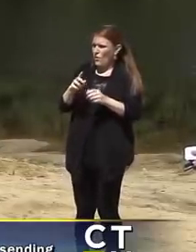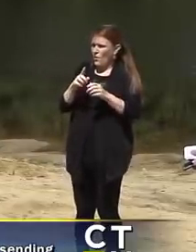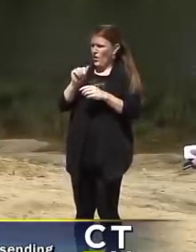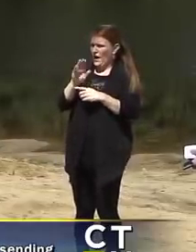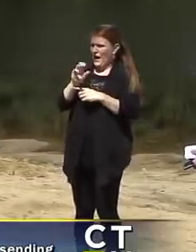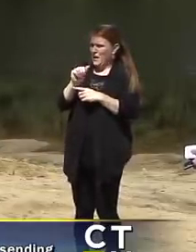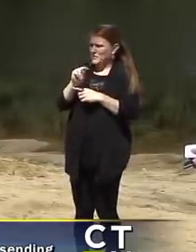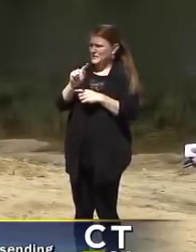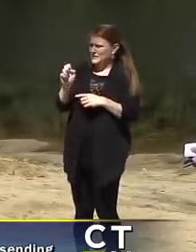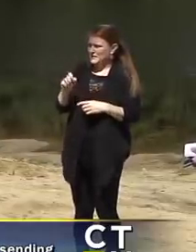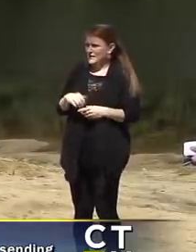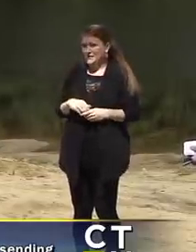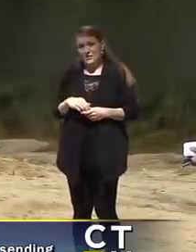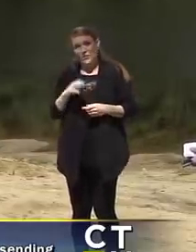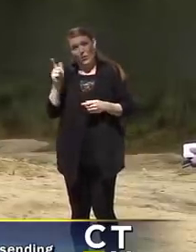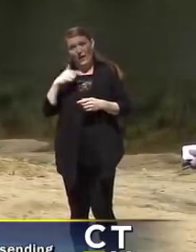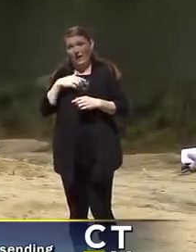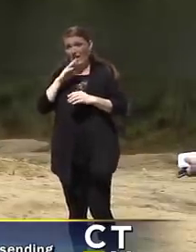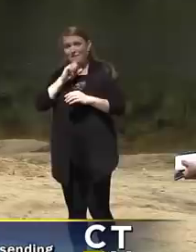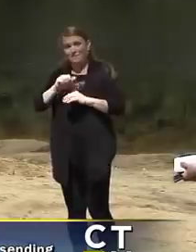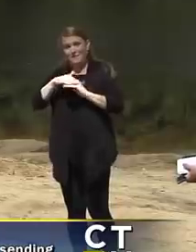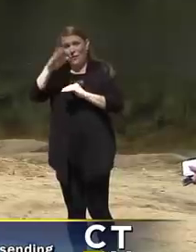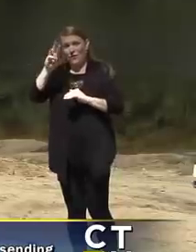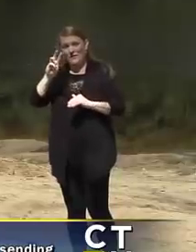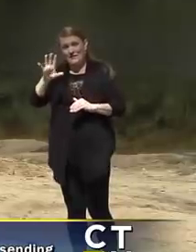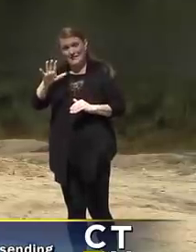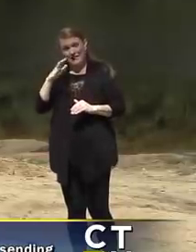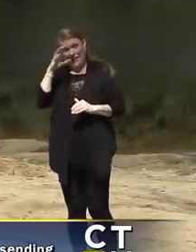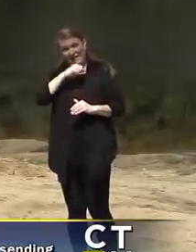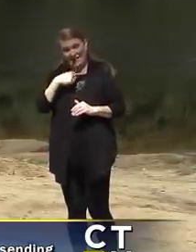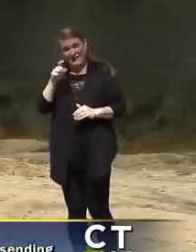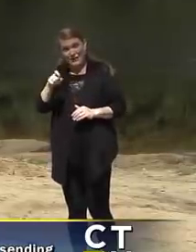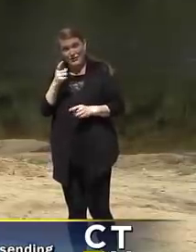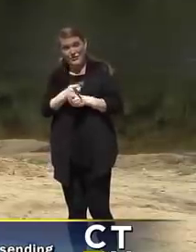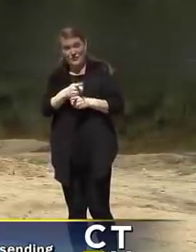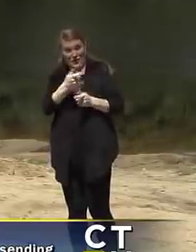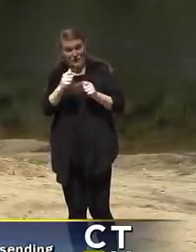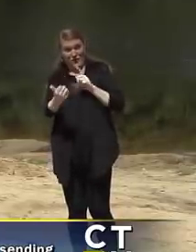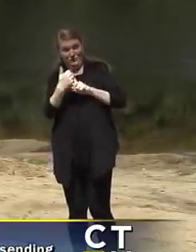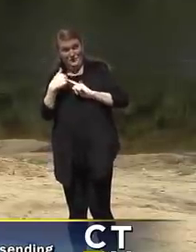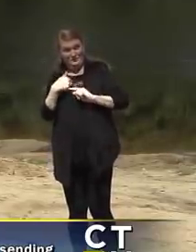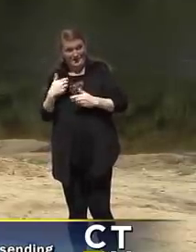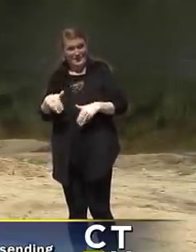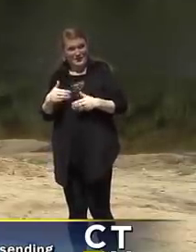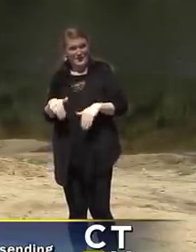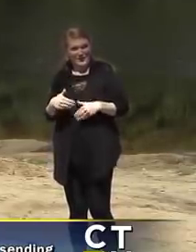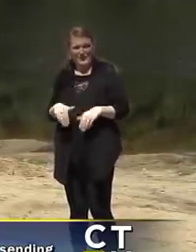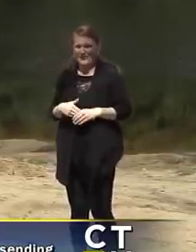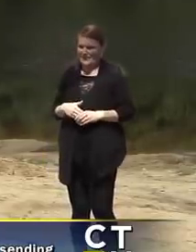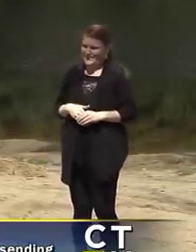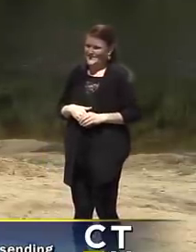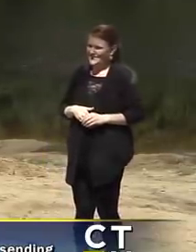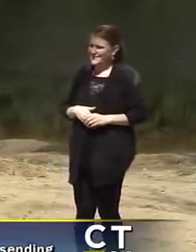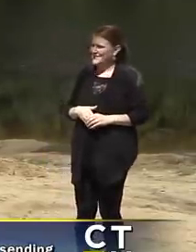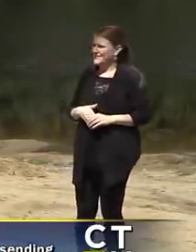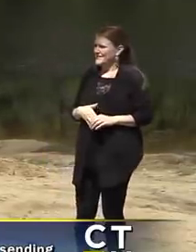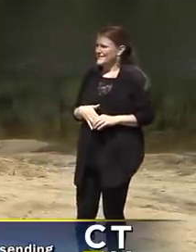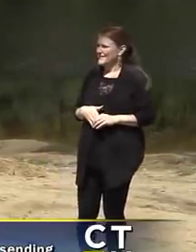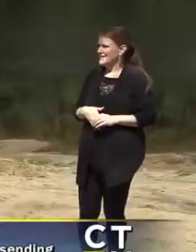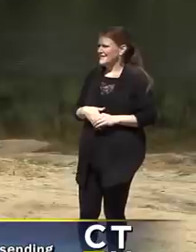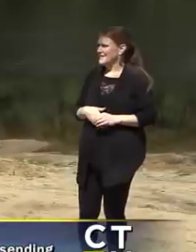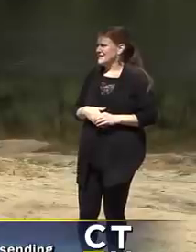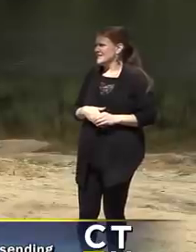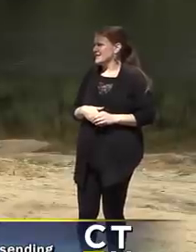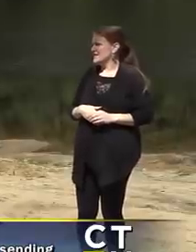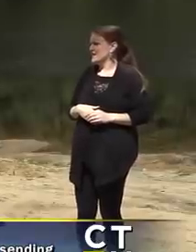think I probably should, since I'm over 65. Trick question. I thought it was pretty straightforward myself. What kind